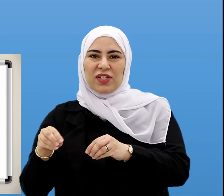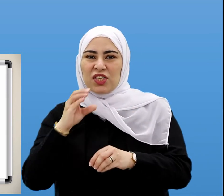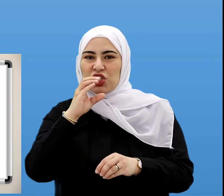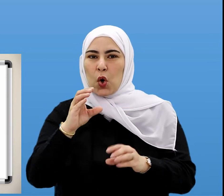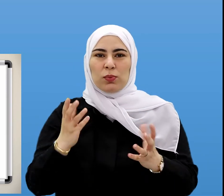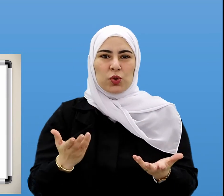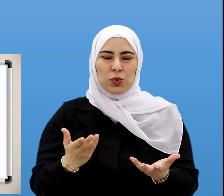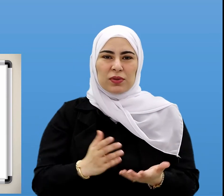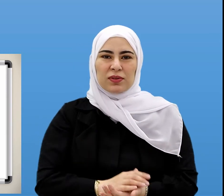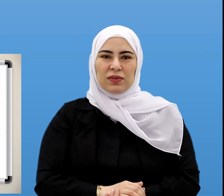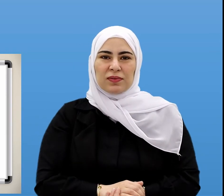is could.